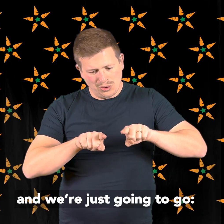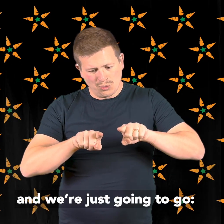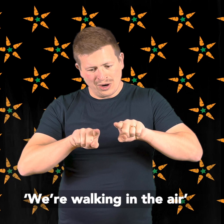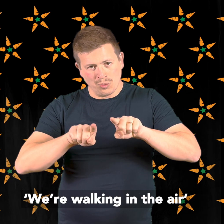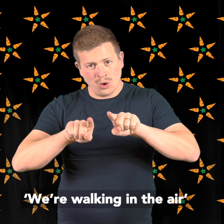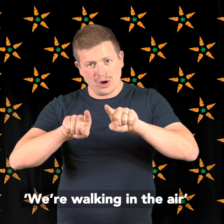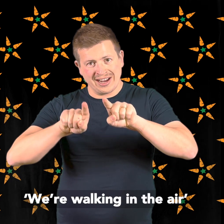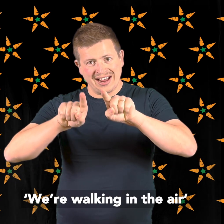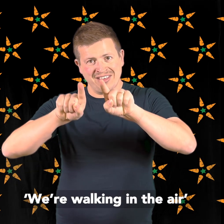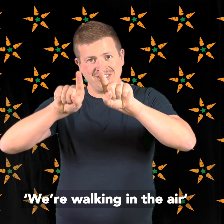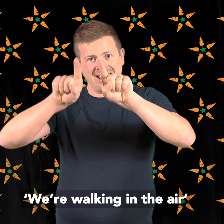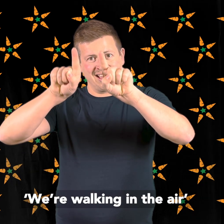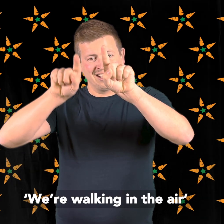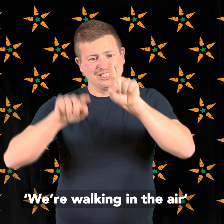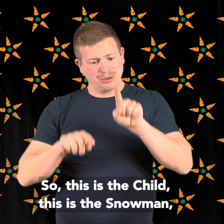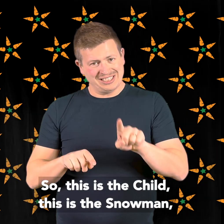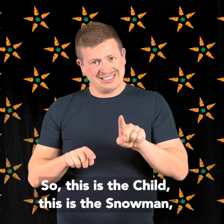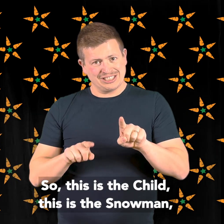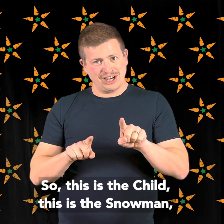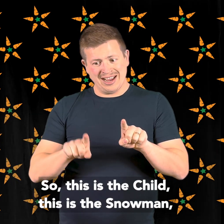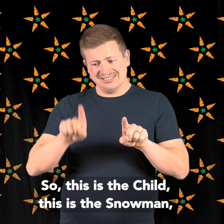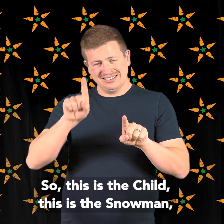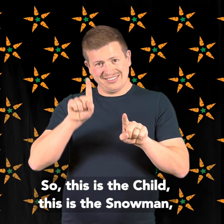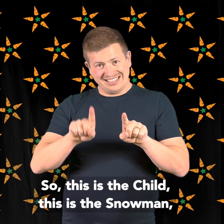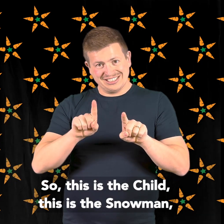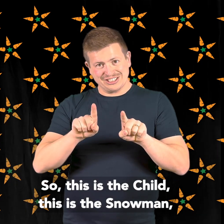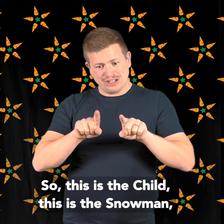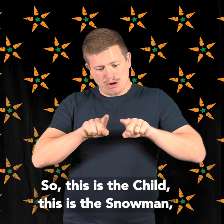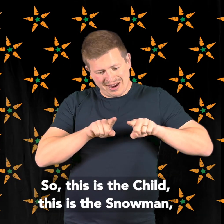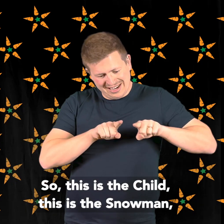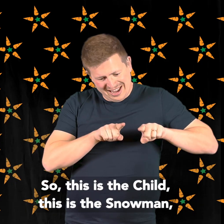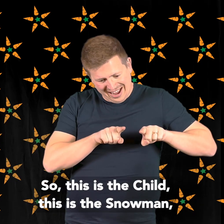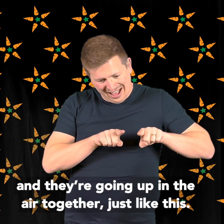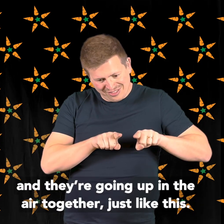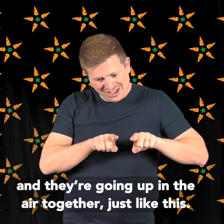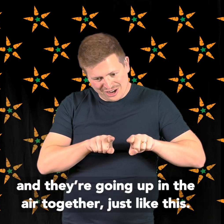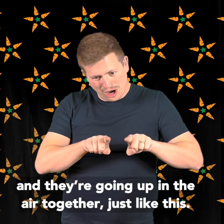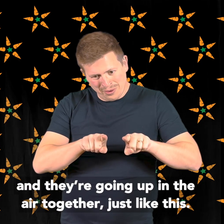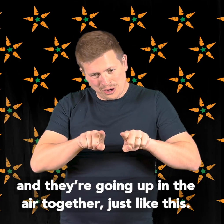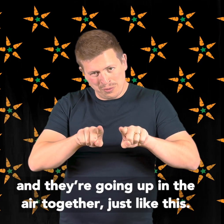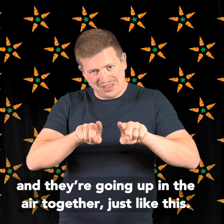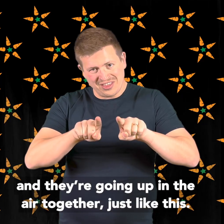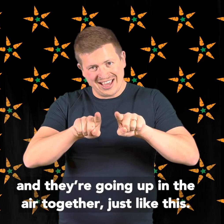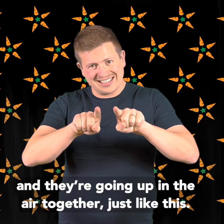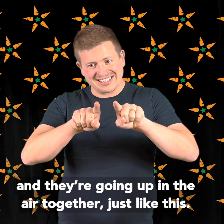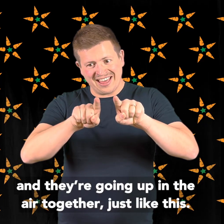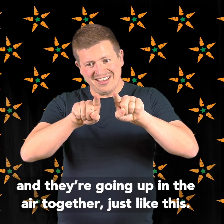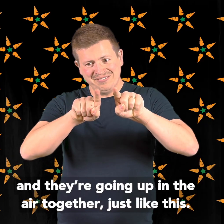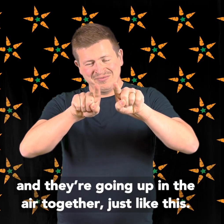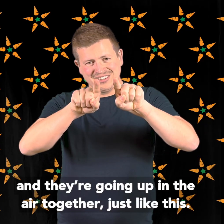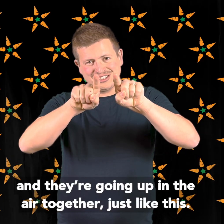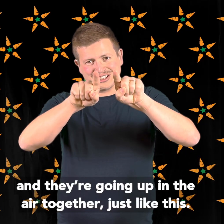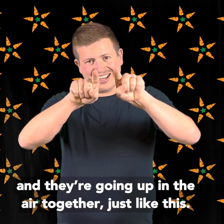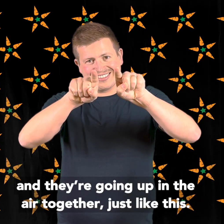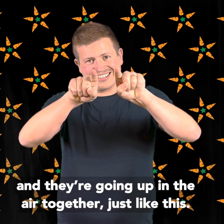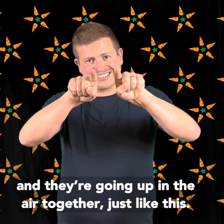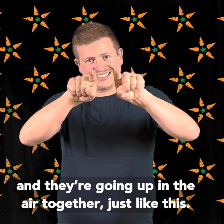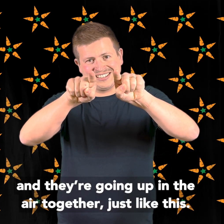"we're walking in the air." So this is the child, this is the snowman, and they're going up in the air together, just like this.